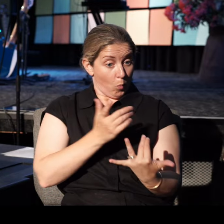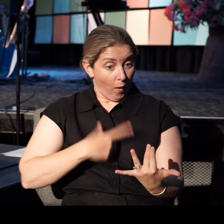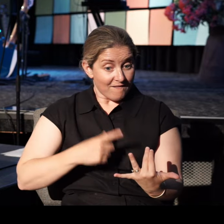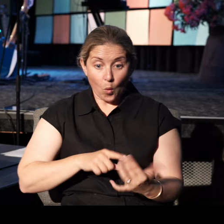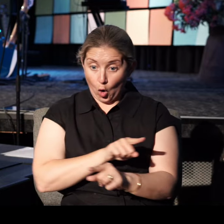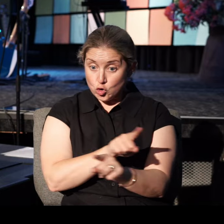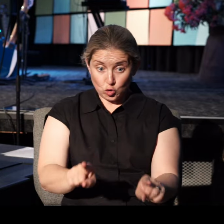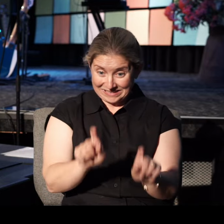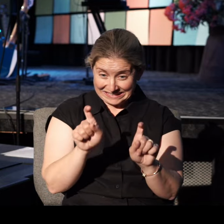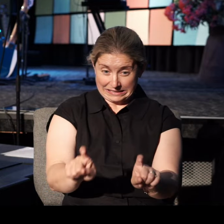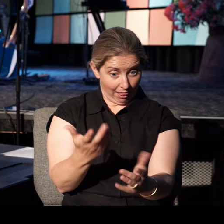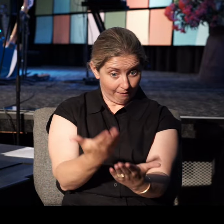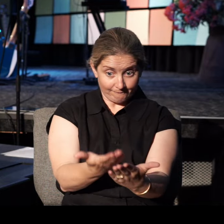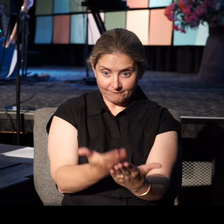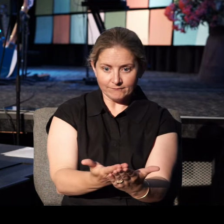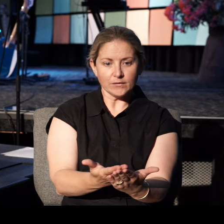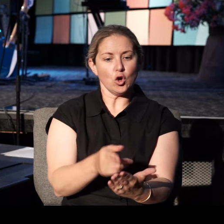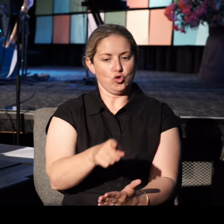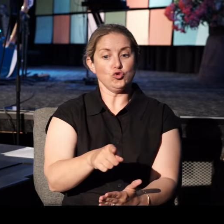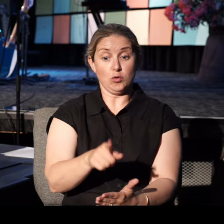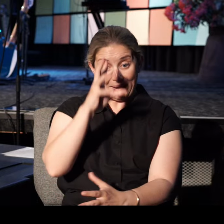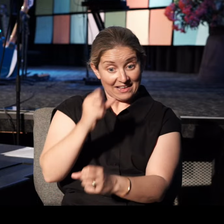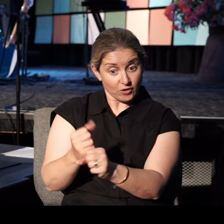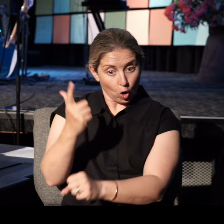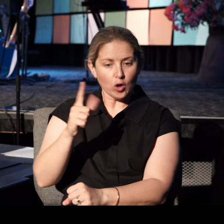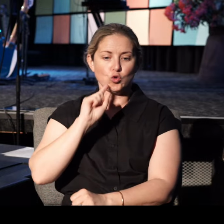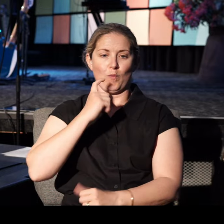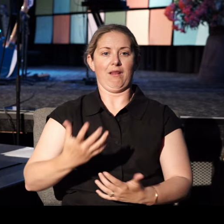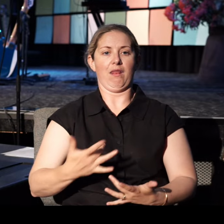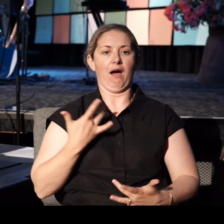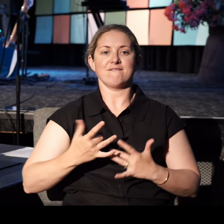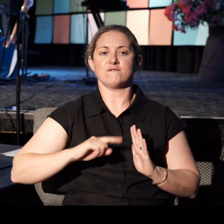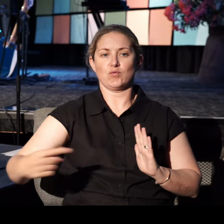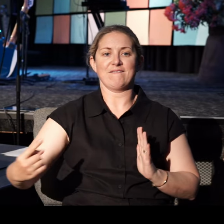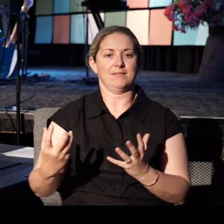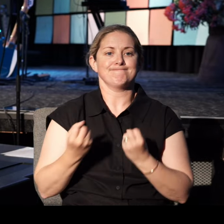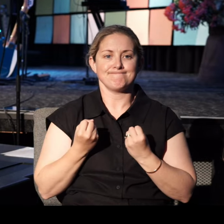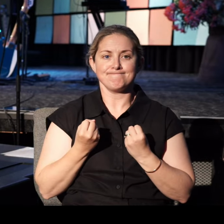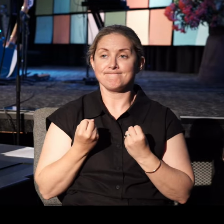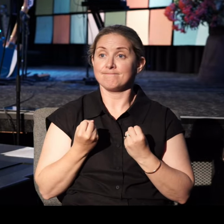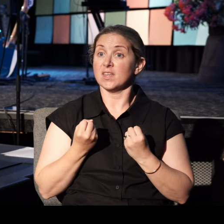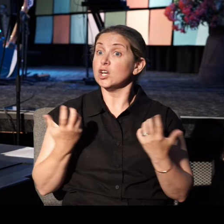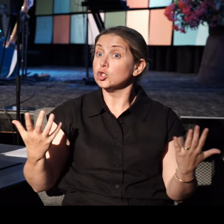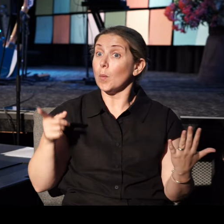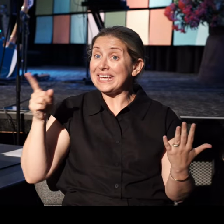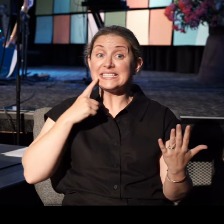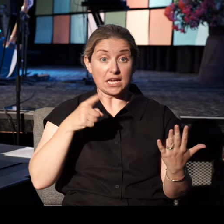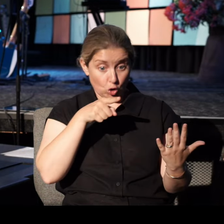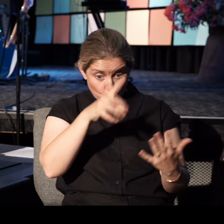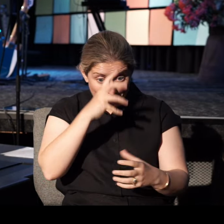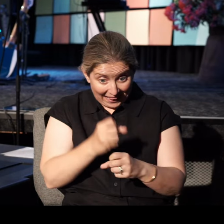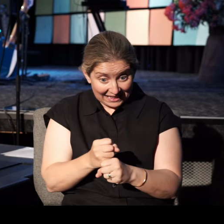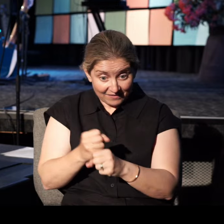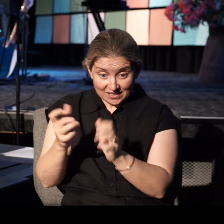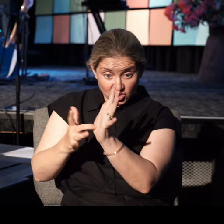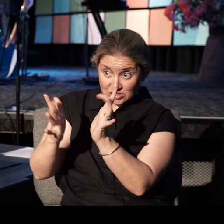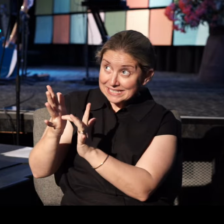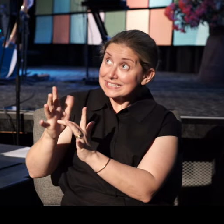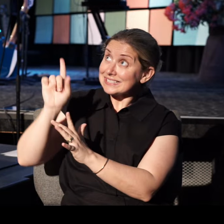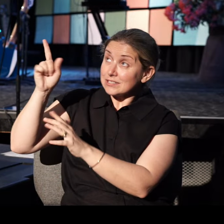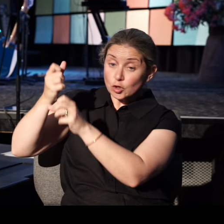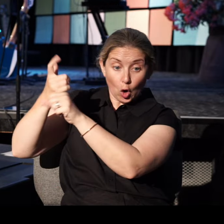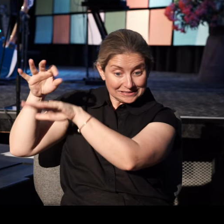so that you may know that you have eternal life. He's writing to this little church and saying, you who do believe in the name of the Son of God, I'm writing to